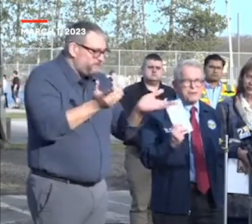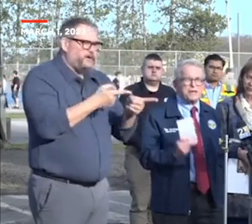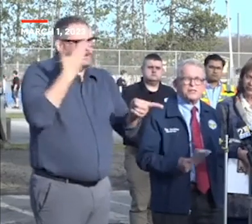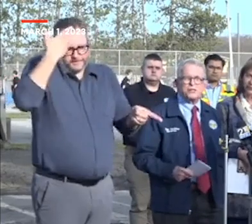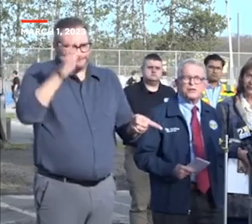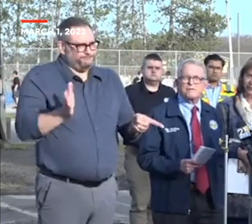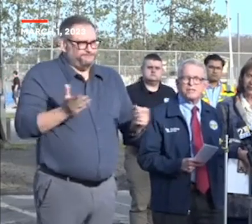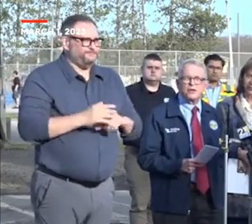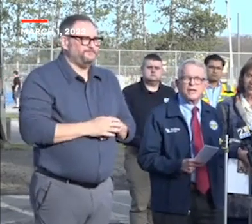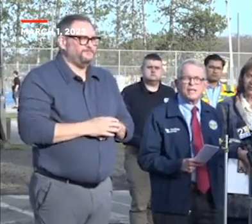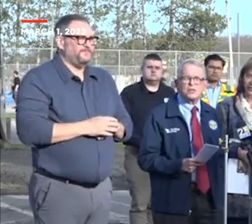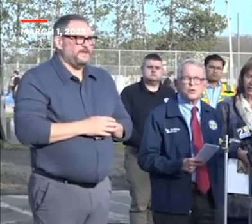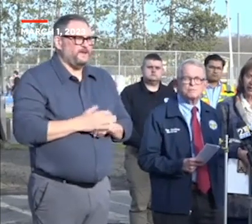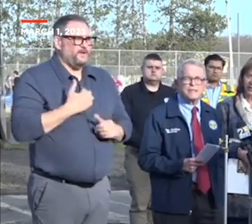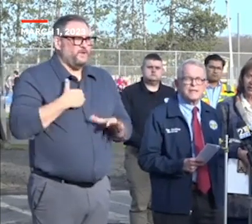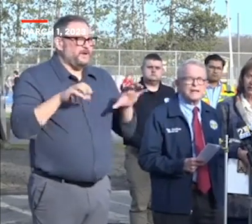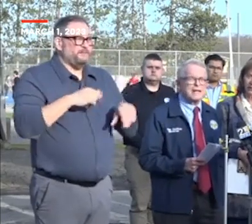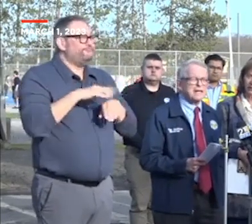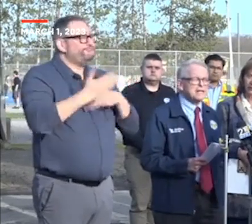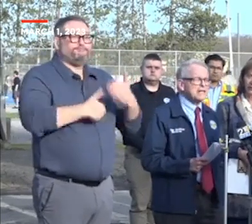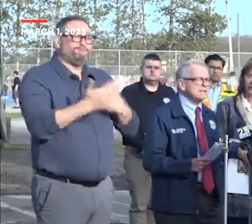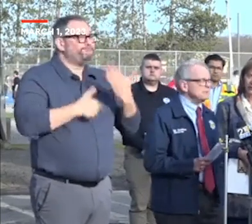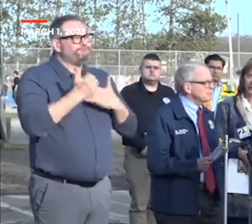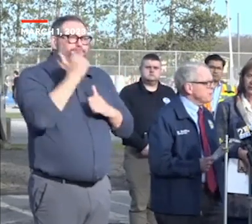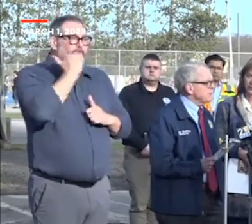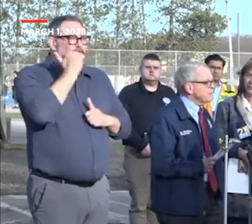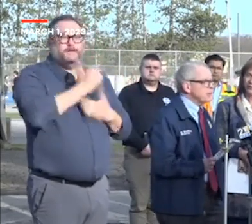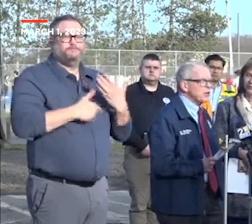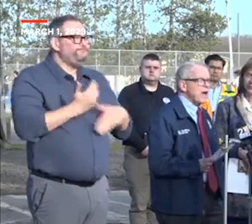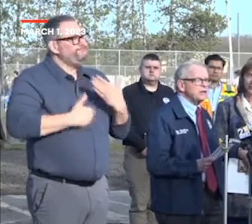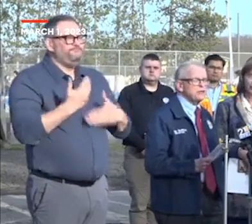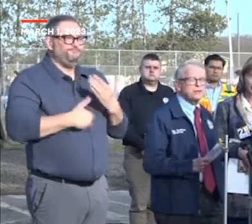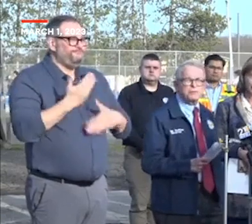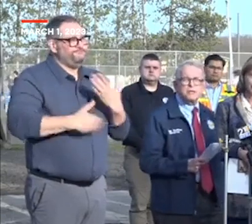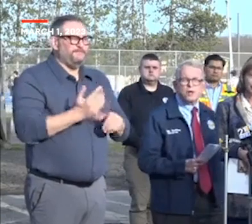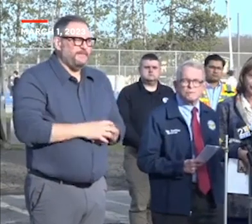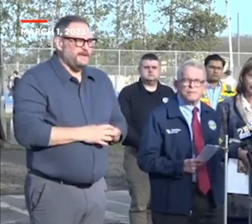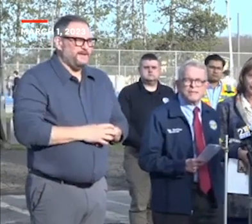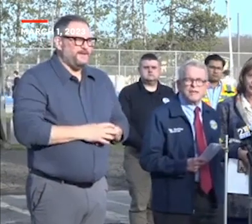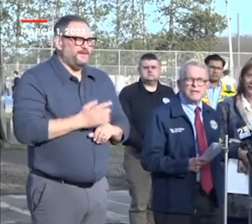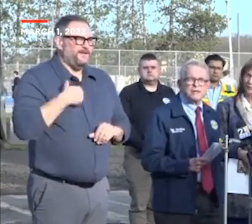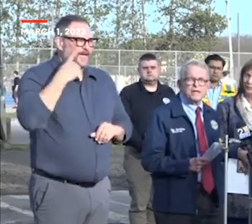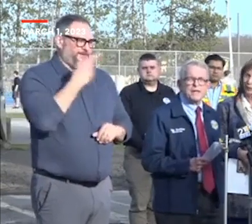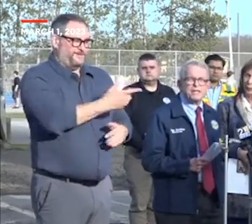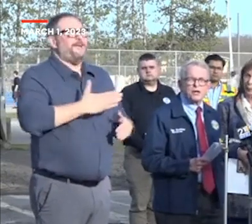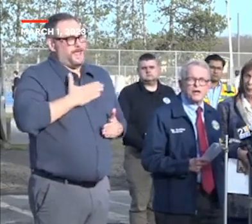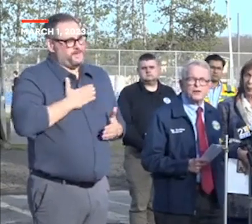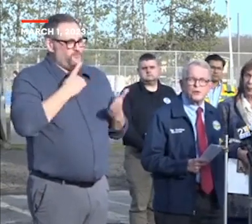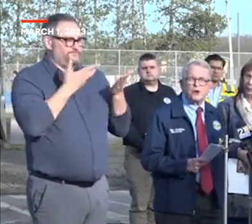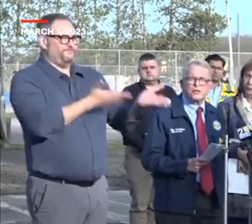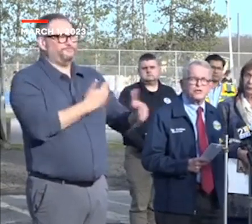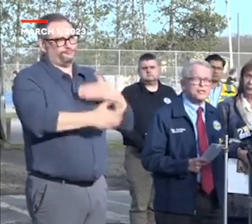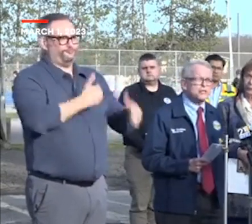were doing things that we would expect kids to do every single day in school. And I think, very glad to be there. So again, that is a